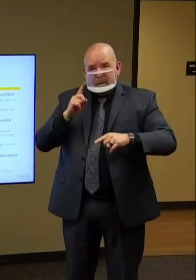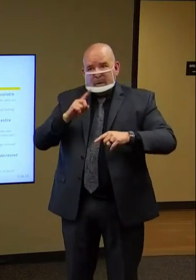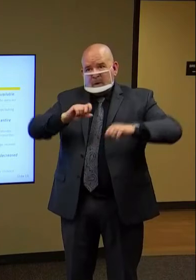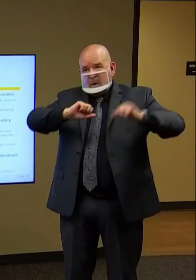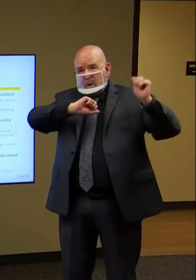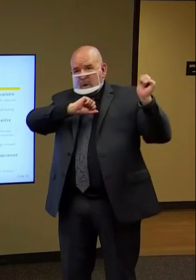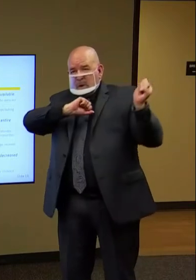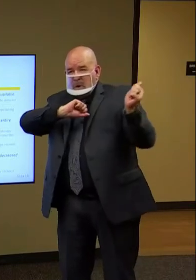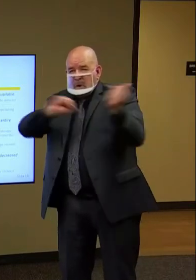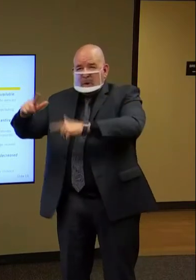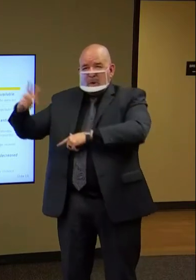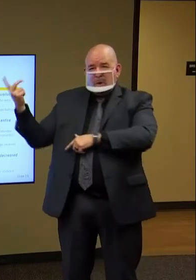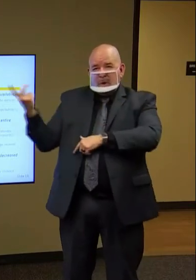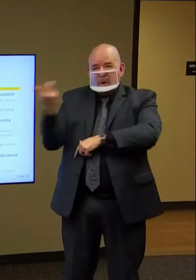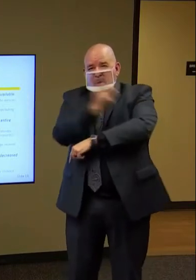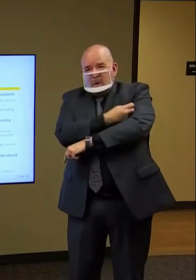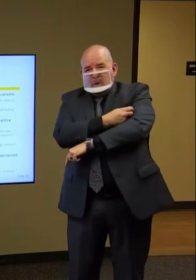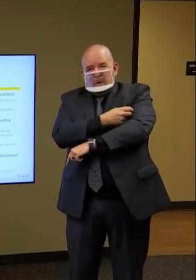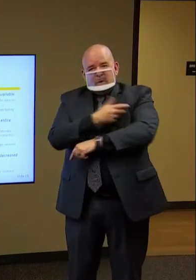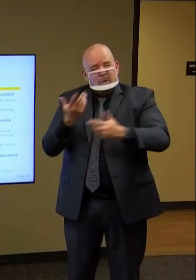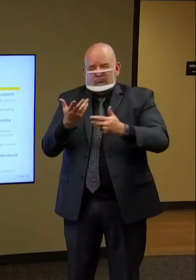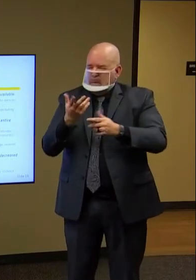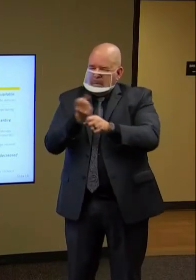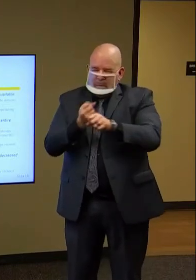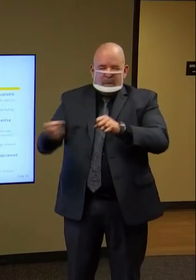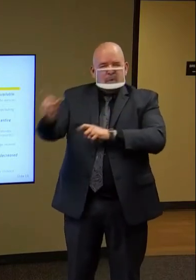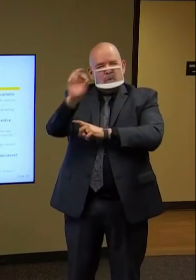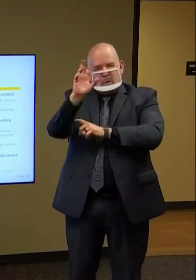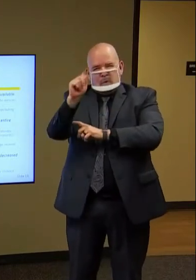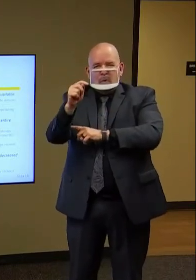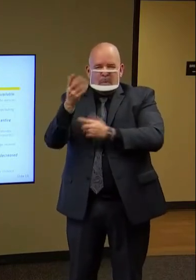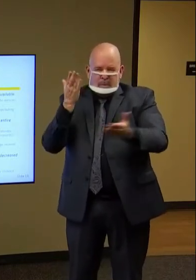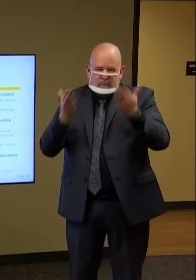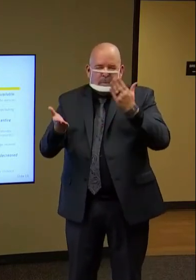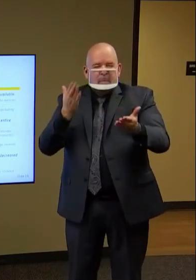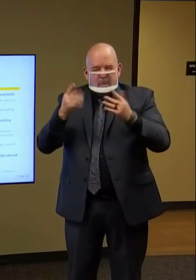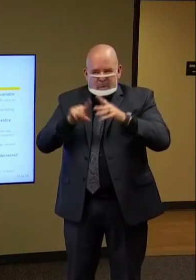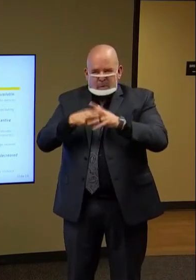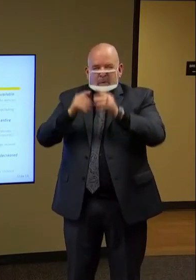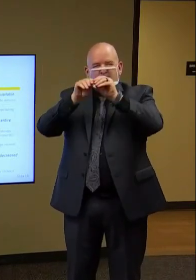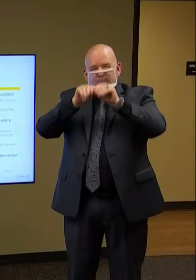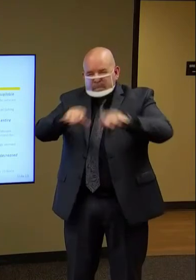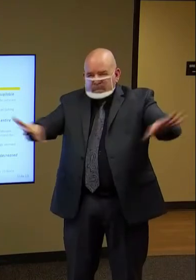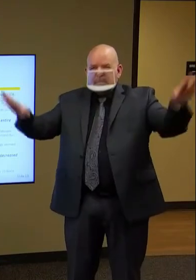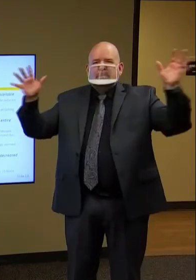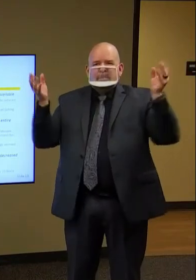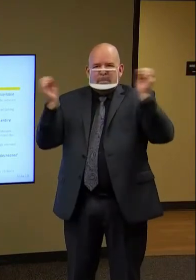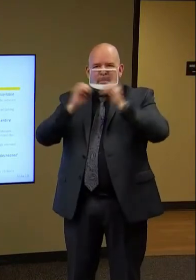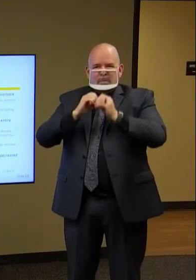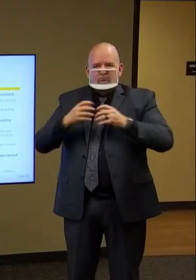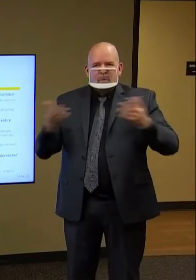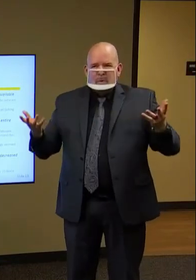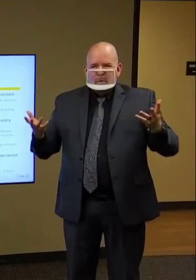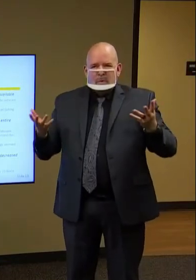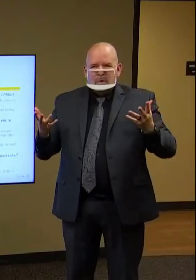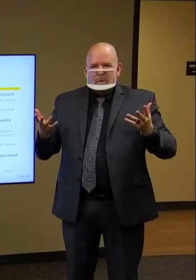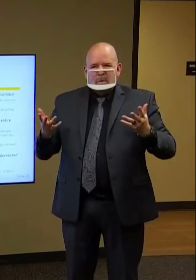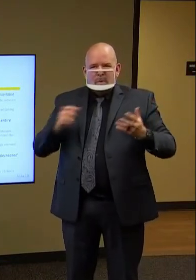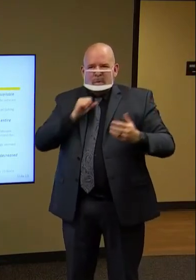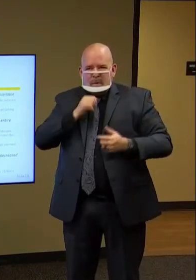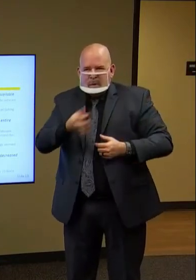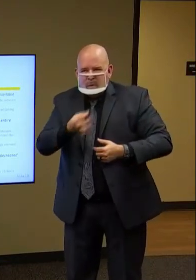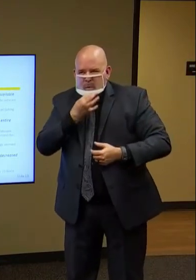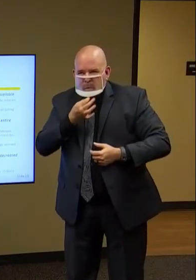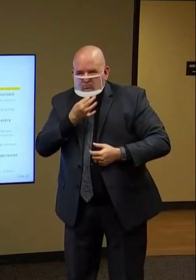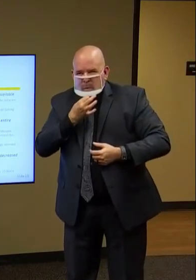October. Again, this can change as more products become available, but the point is, it's going to take a while to get through